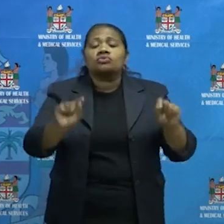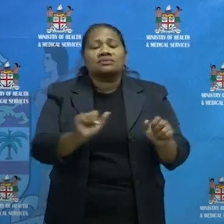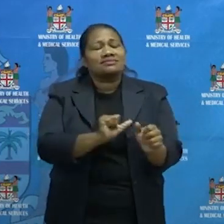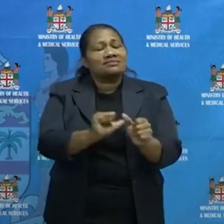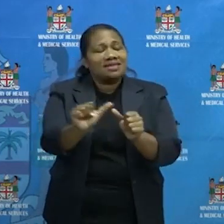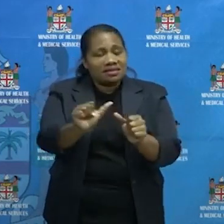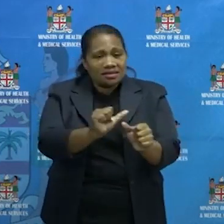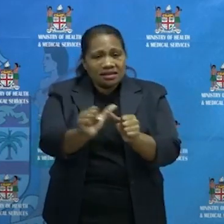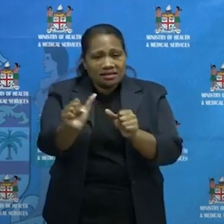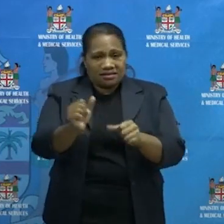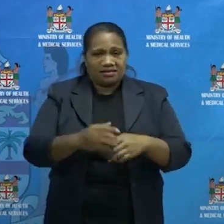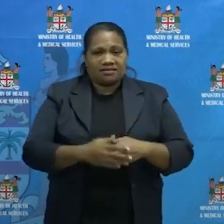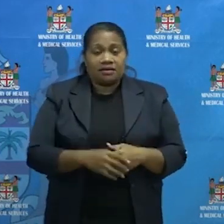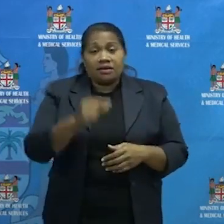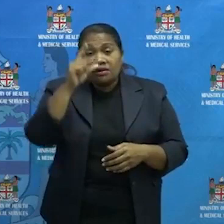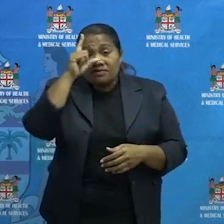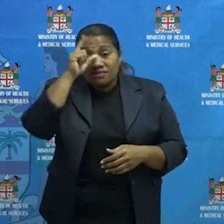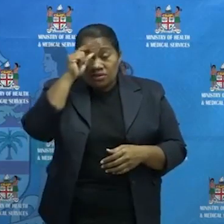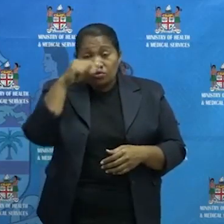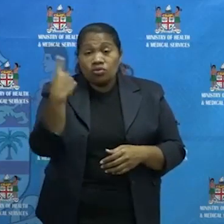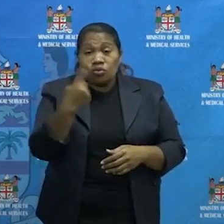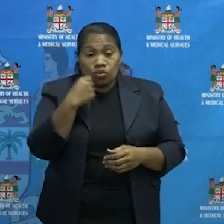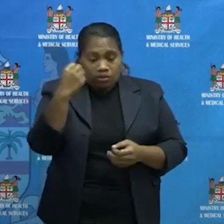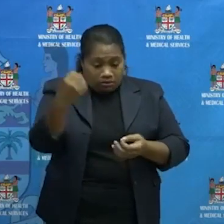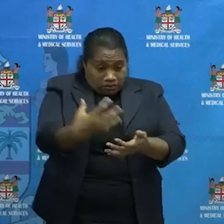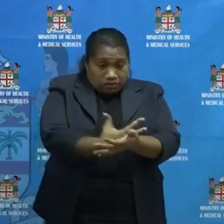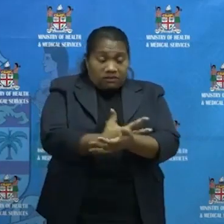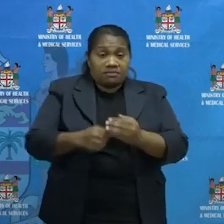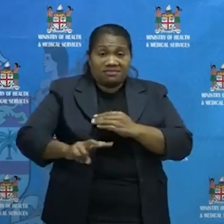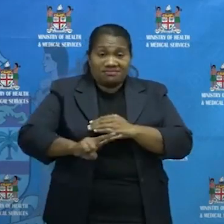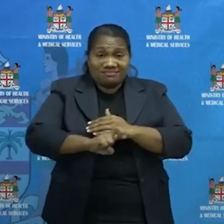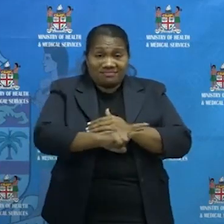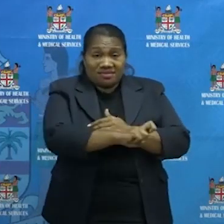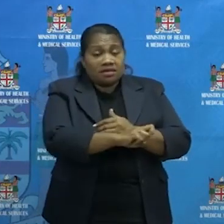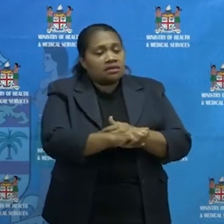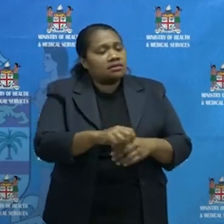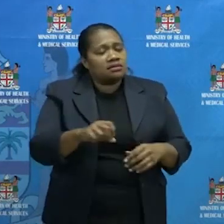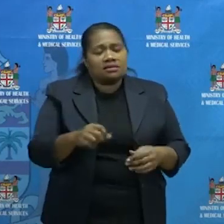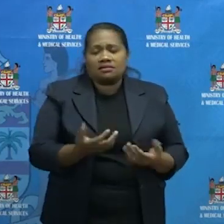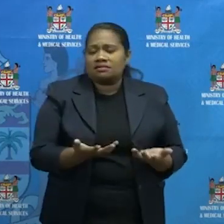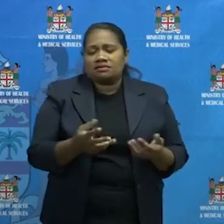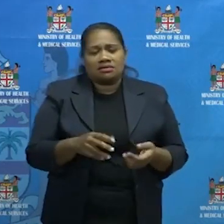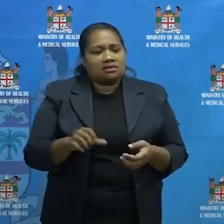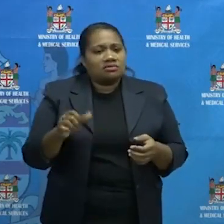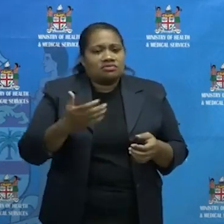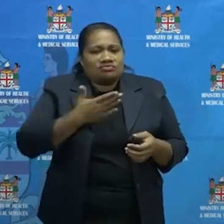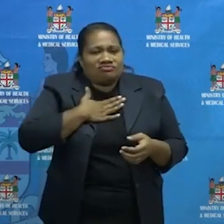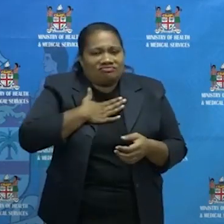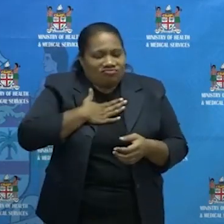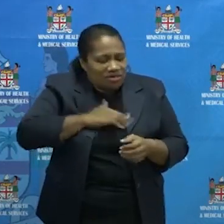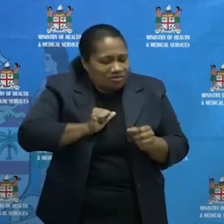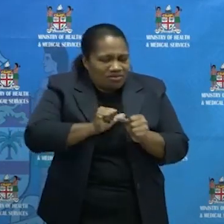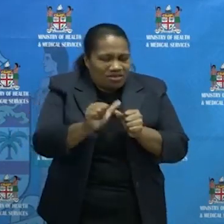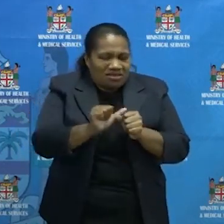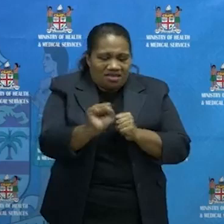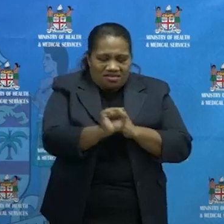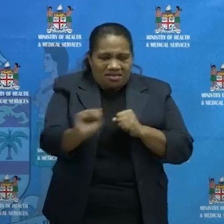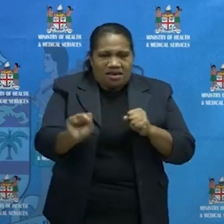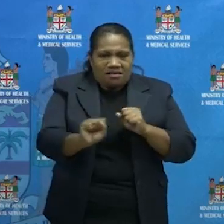Fijians who are affected by this virus deserve better. They deserve to have their privacy